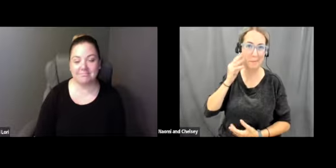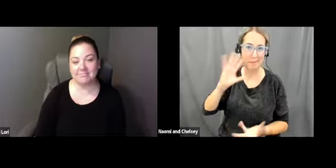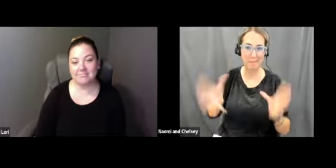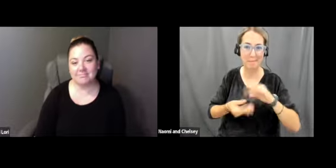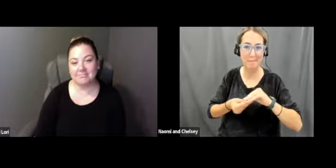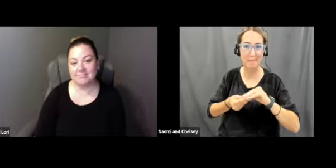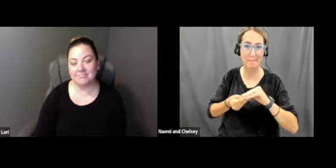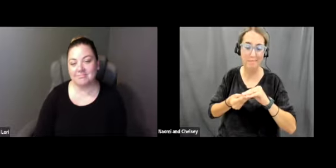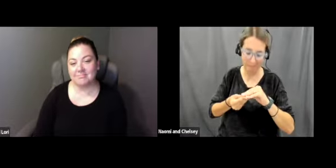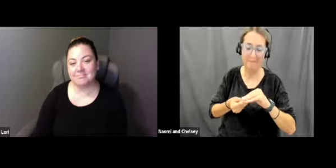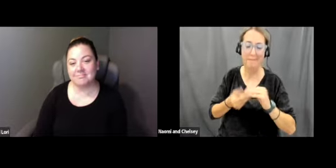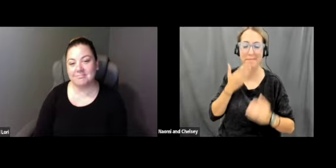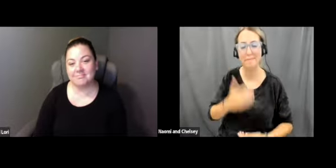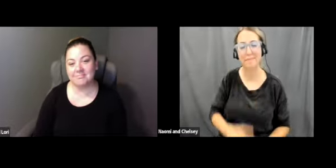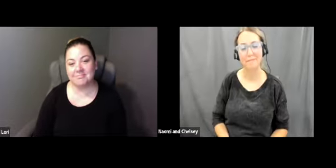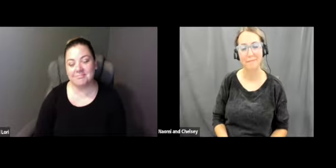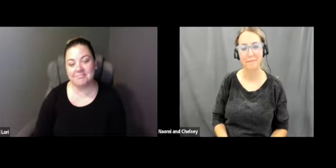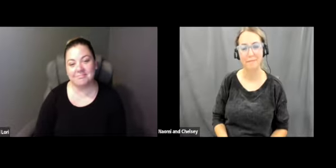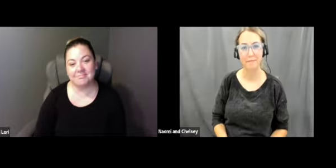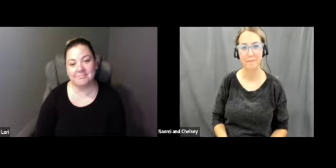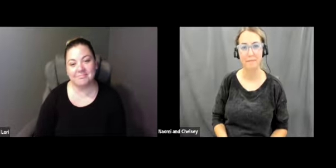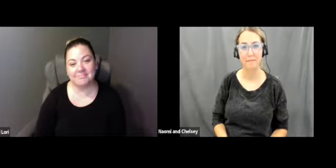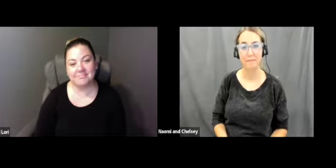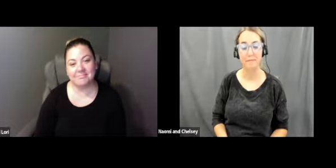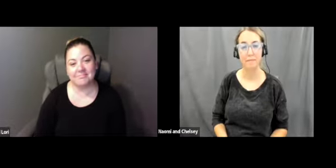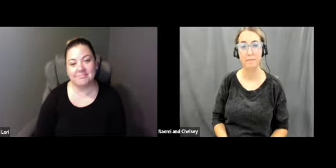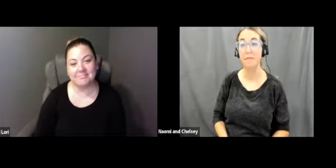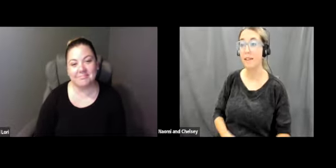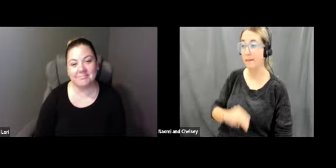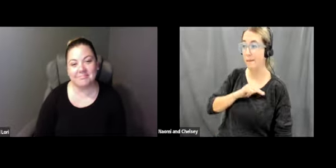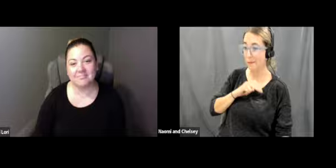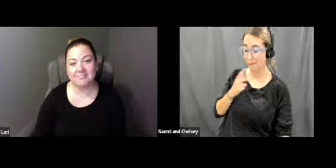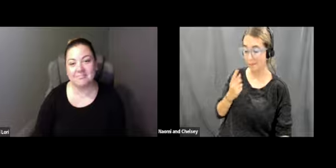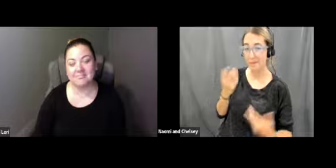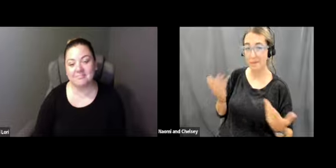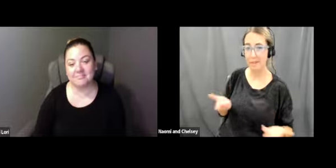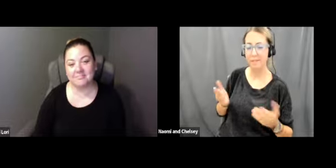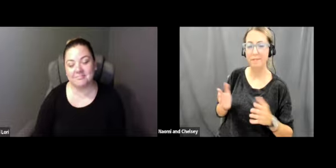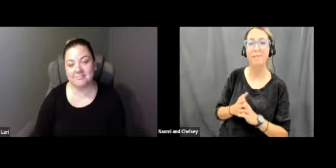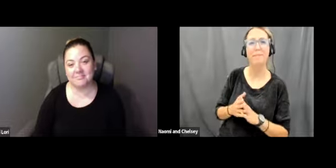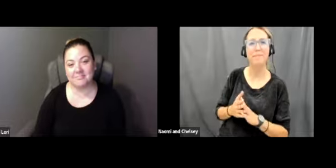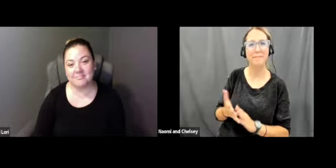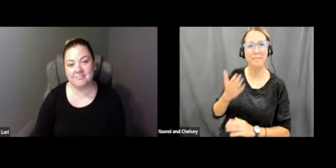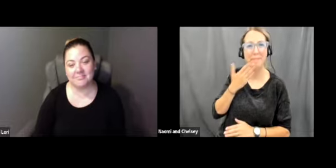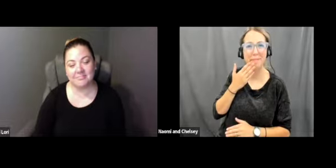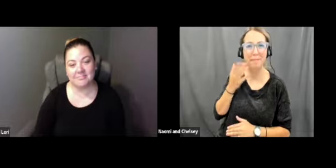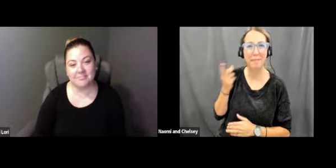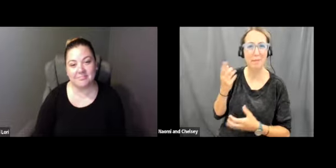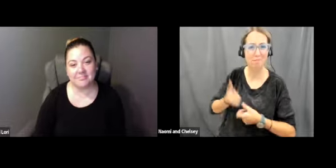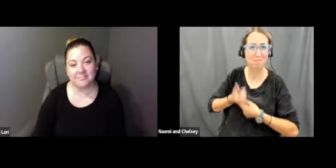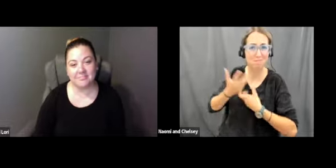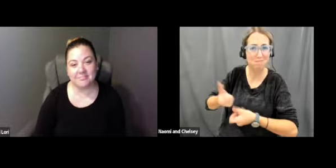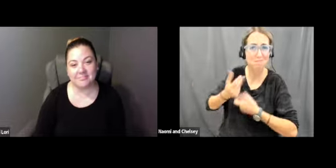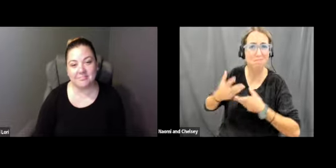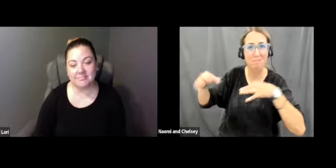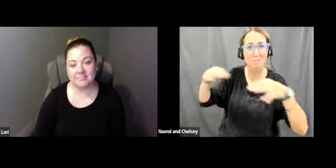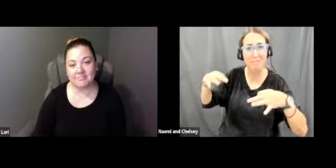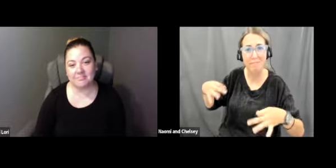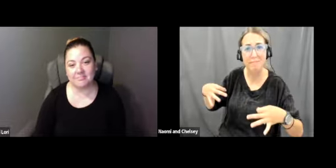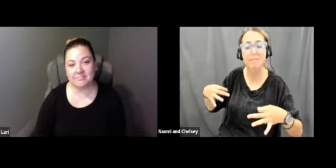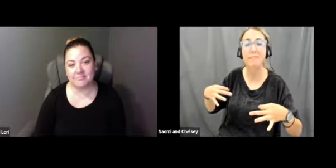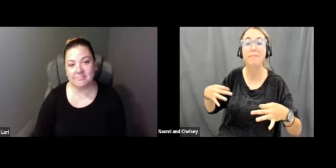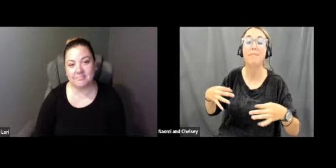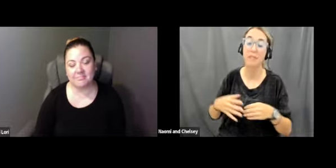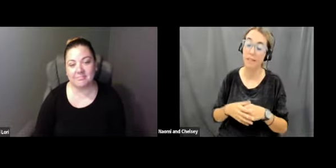now. Thank you. Naomi here, and thank you so much for sharing all of that. First of all, I think it's